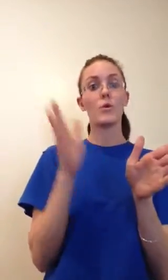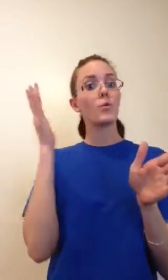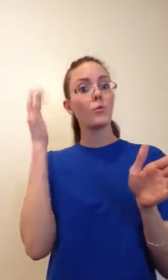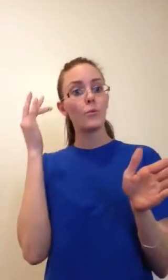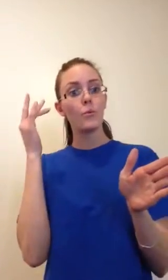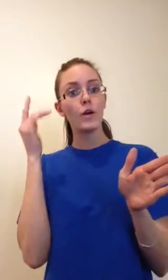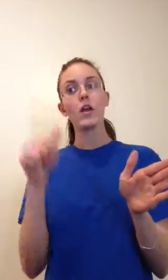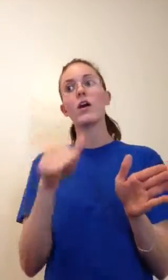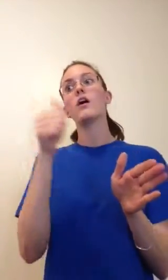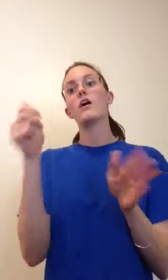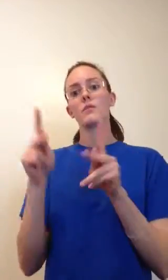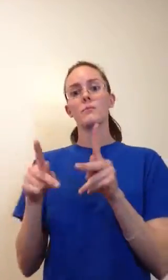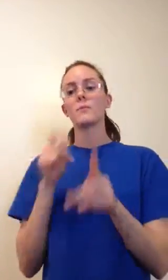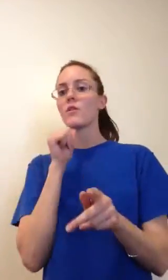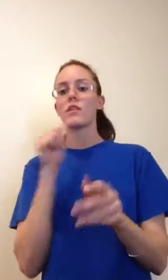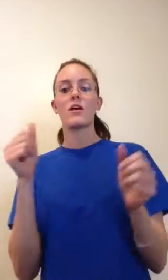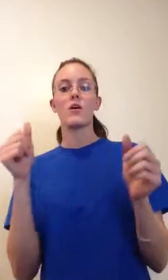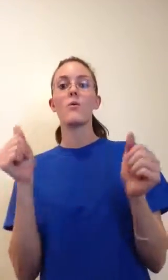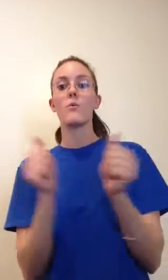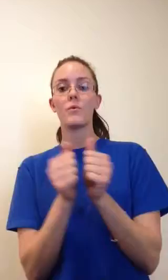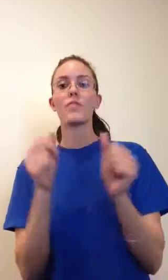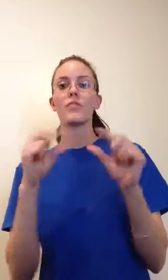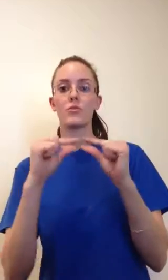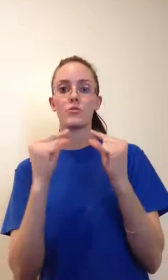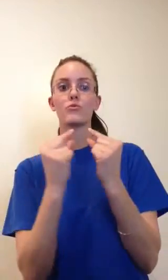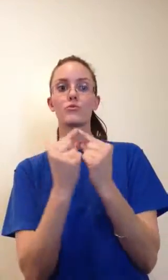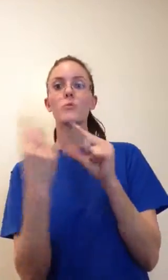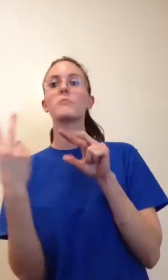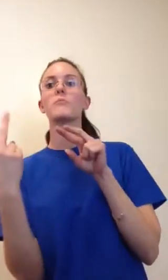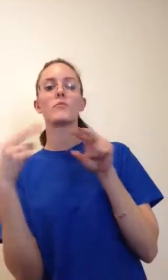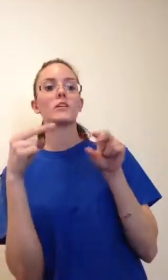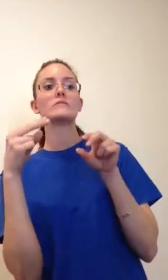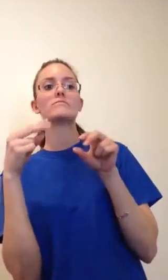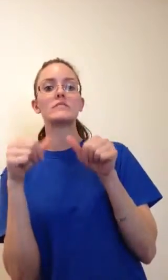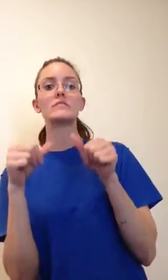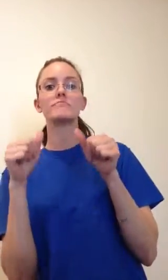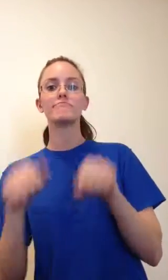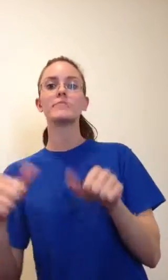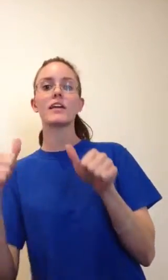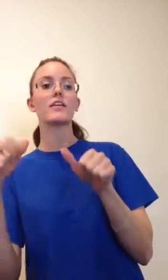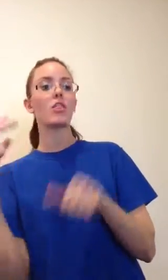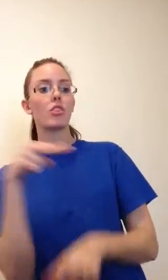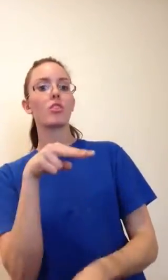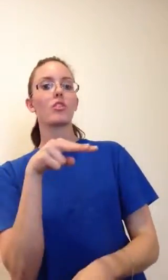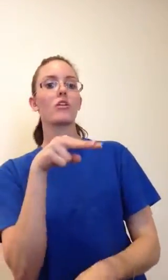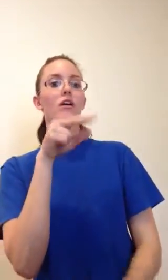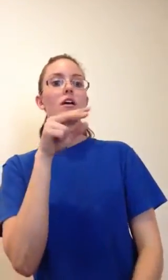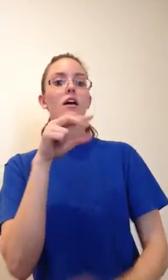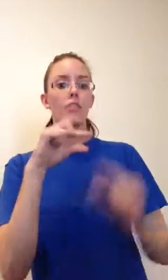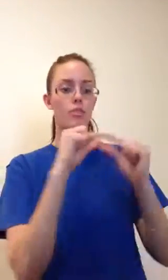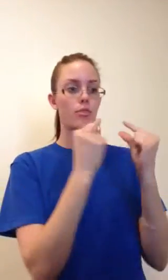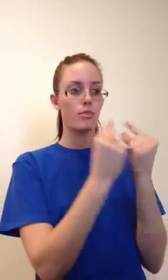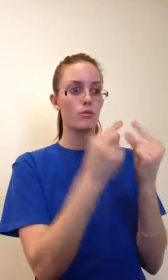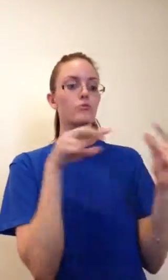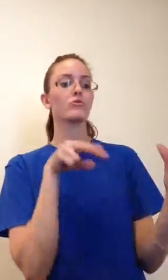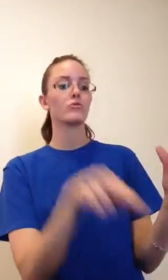can check it out, see their families, and then ask to join. Or you can make it private and hand out flyers so they